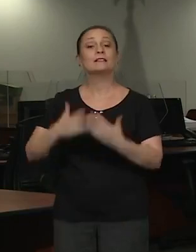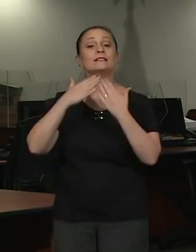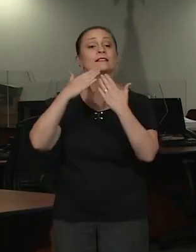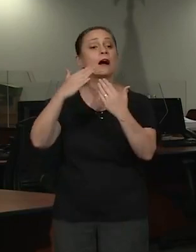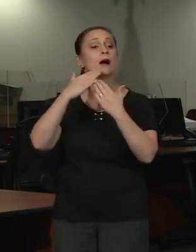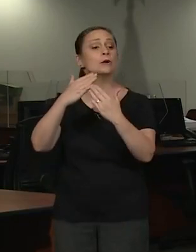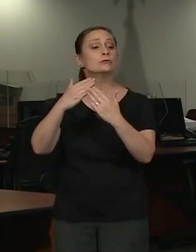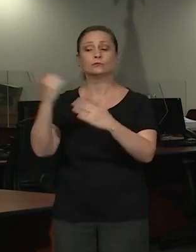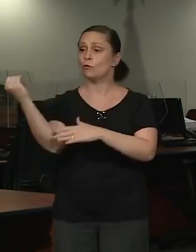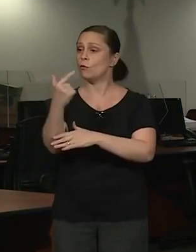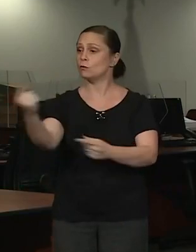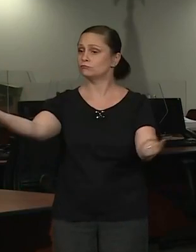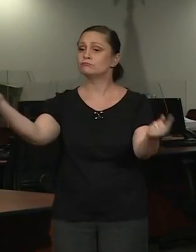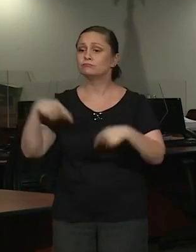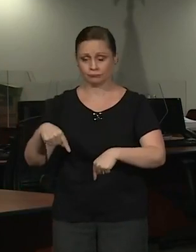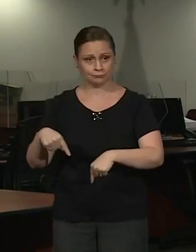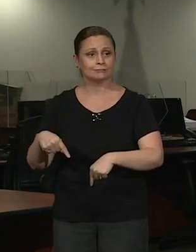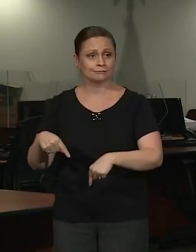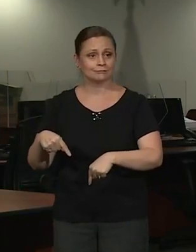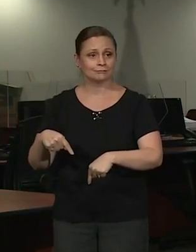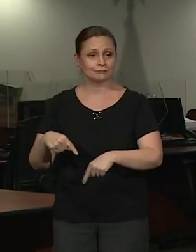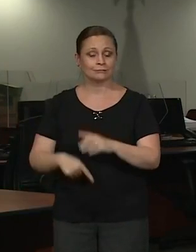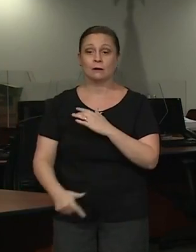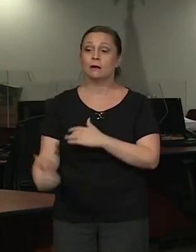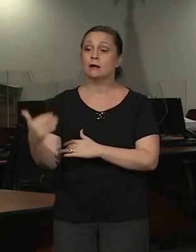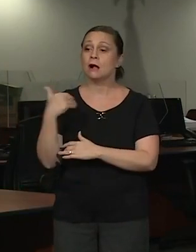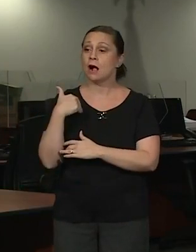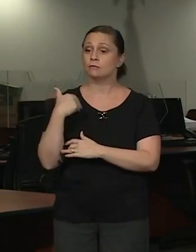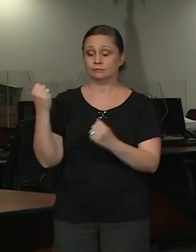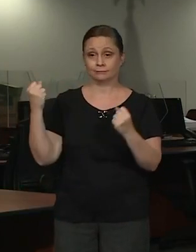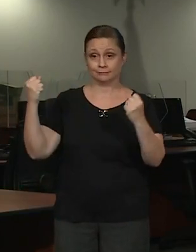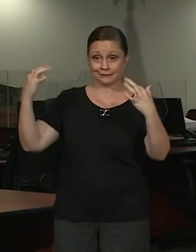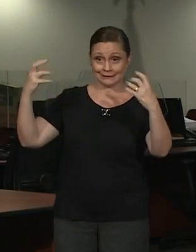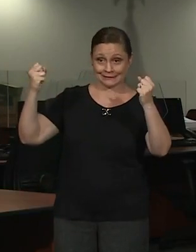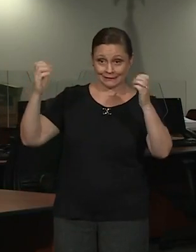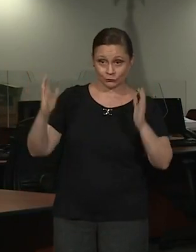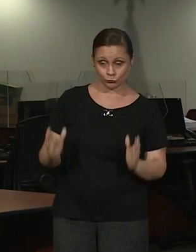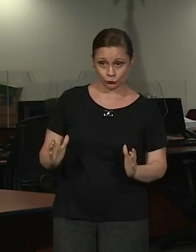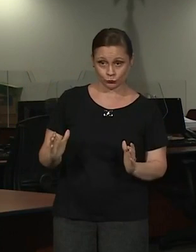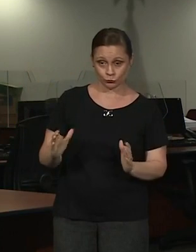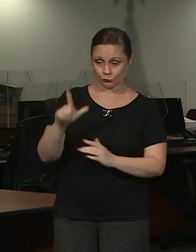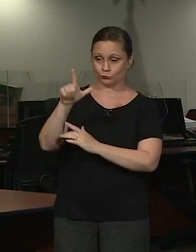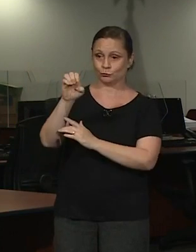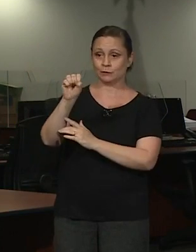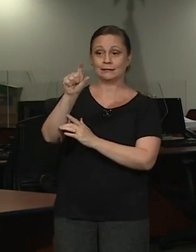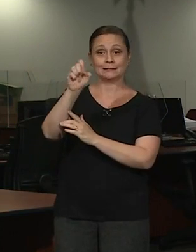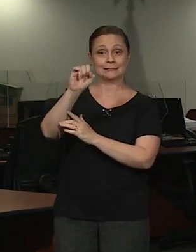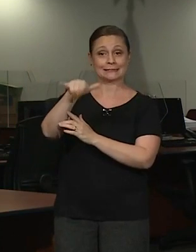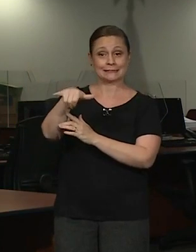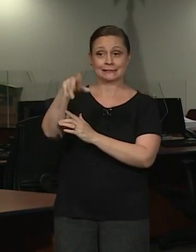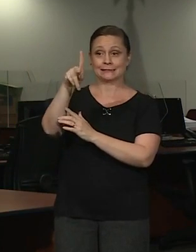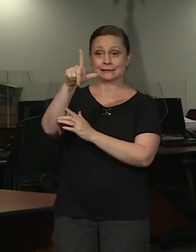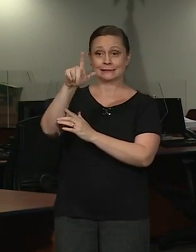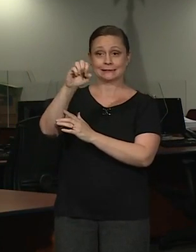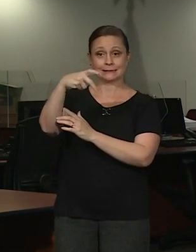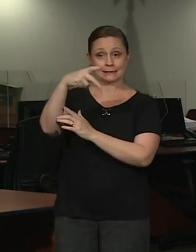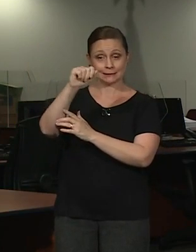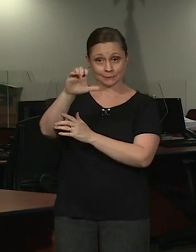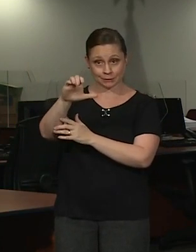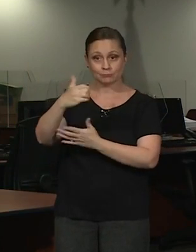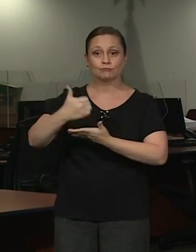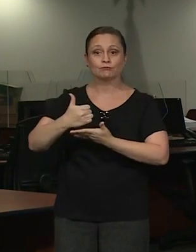Thank you for coming. Today we have with us the signers Leslie Klepak, assisted